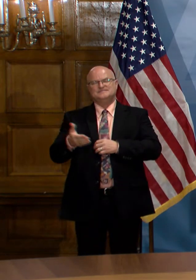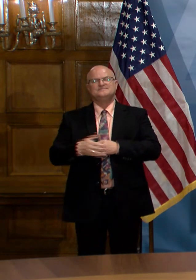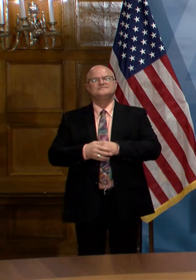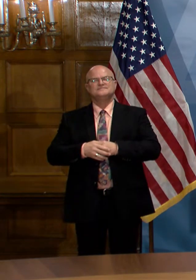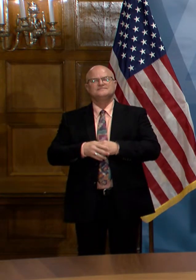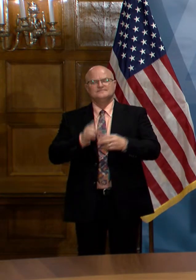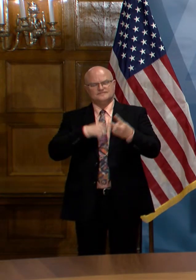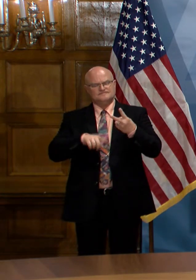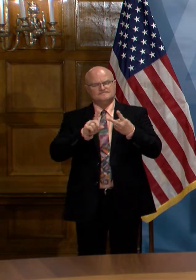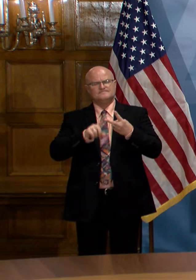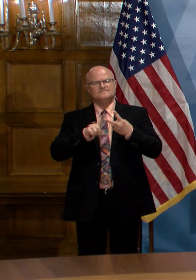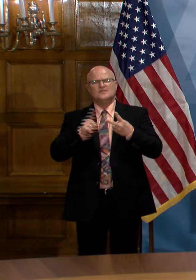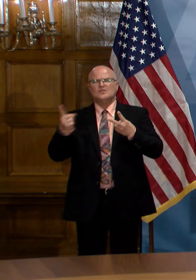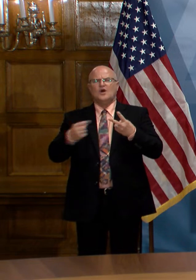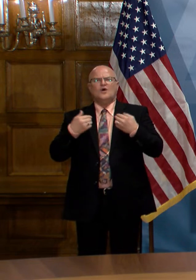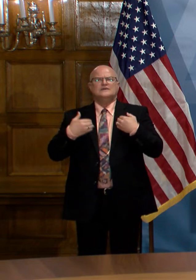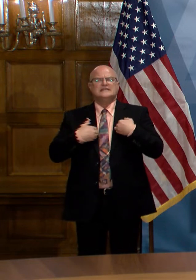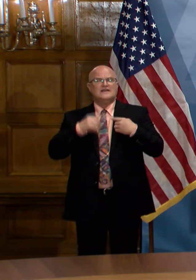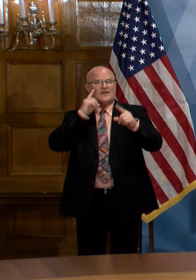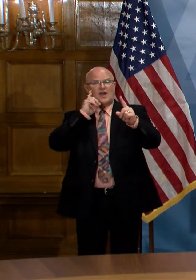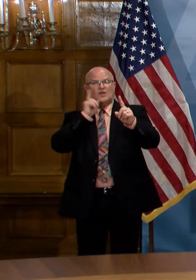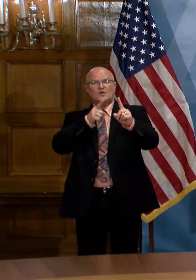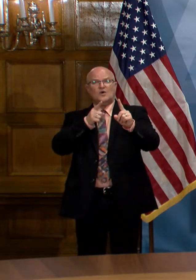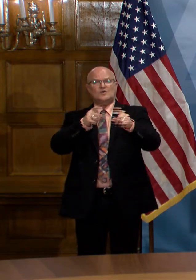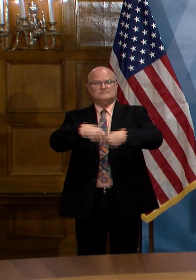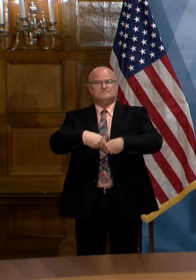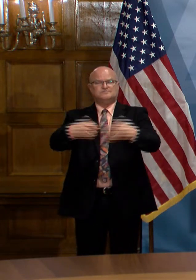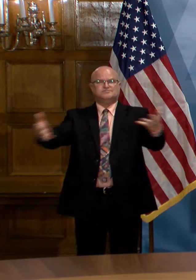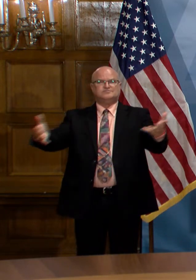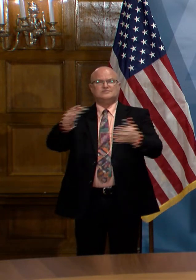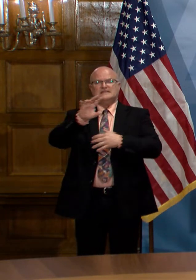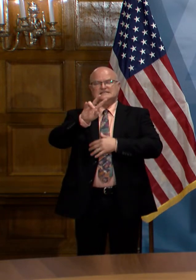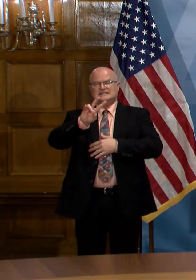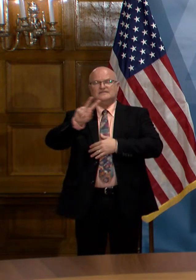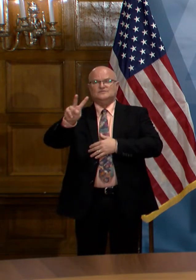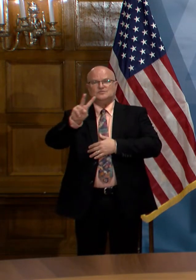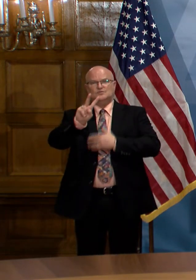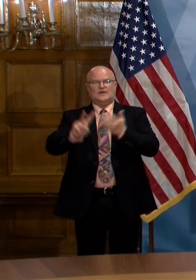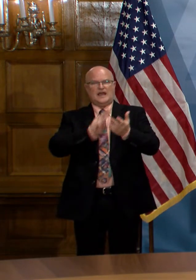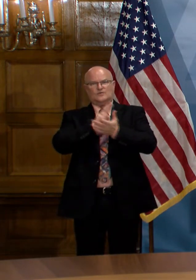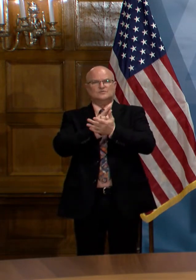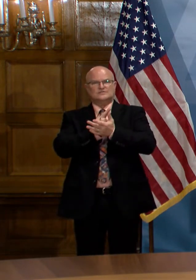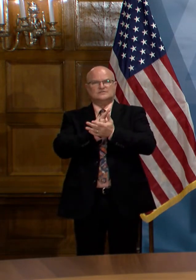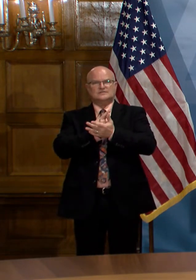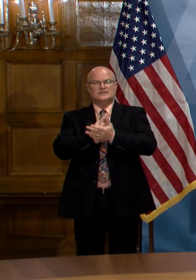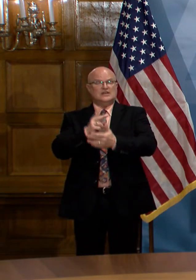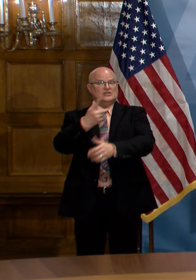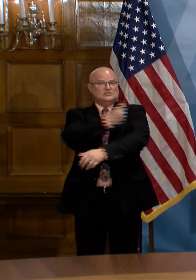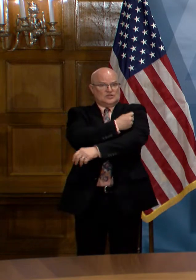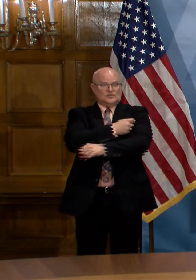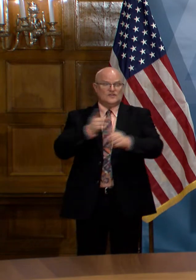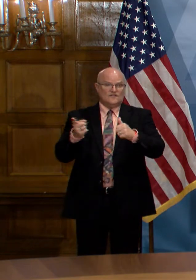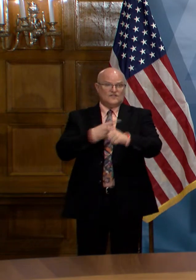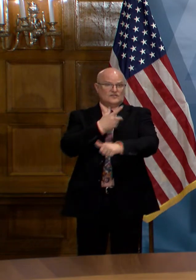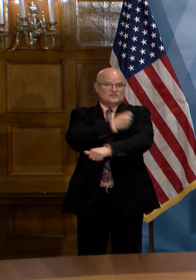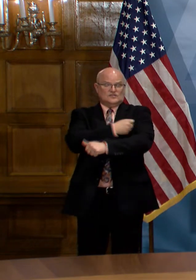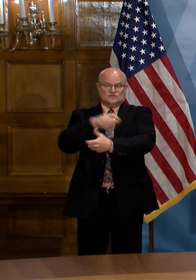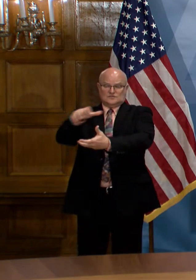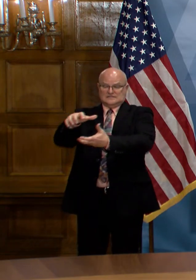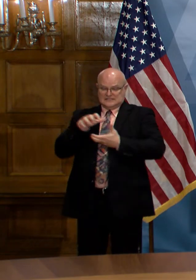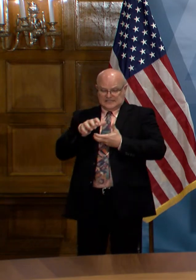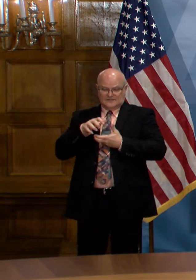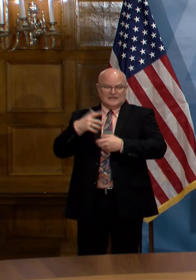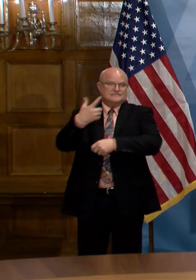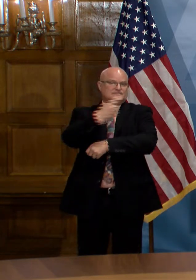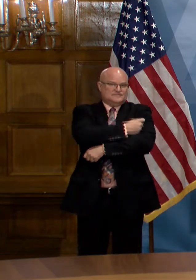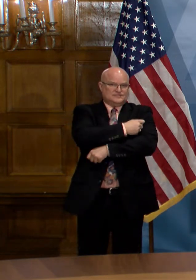And then you always have, our goal is to get it out within 72 hours. Once the first dose is received, to get it